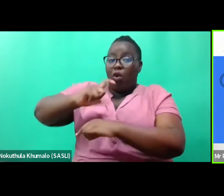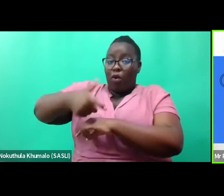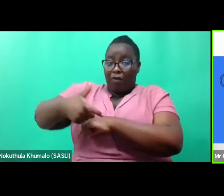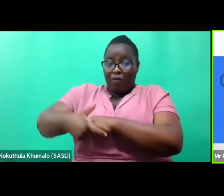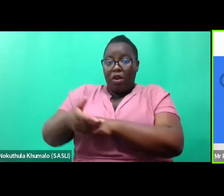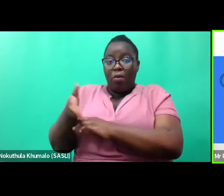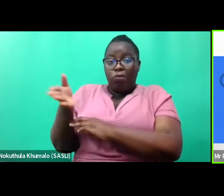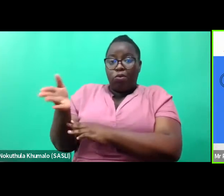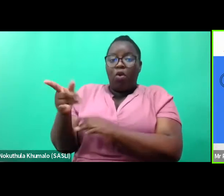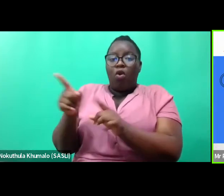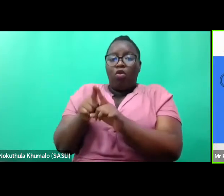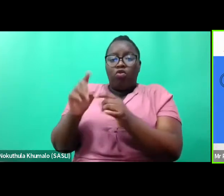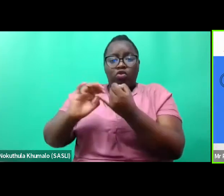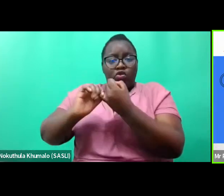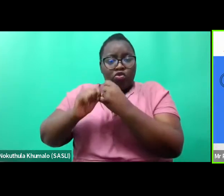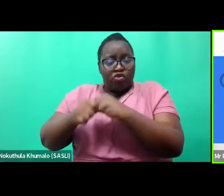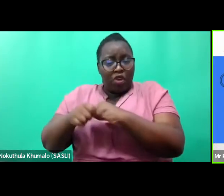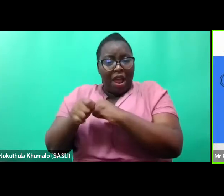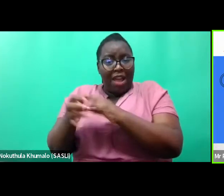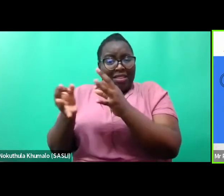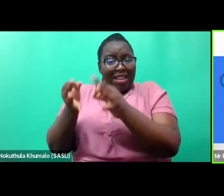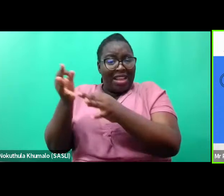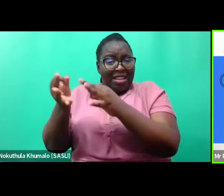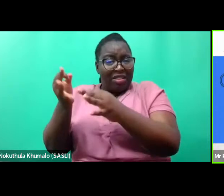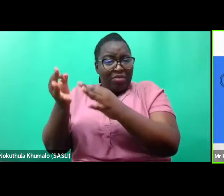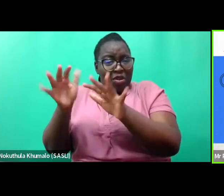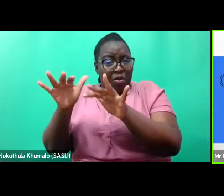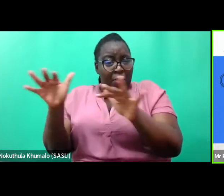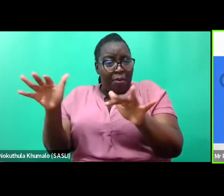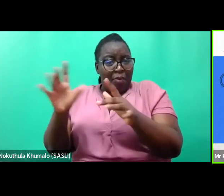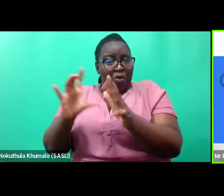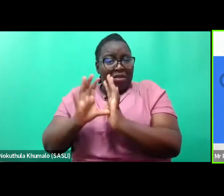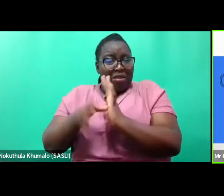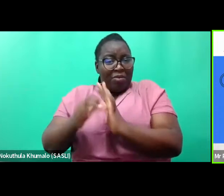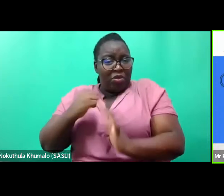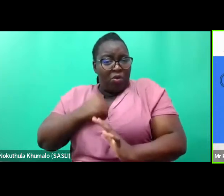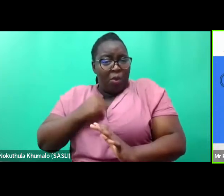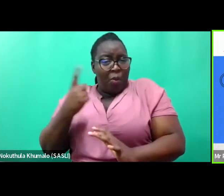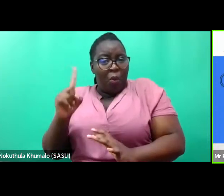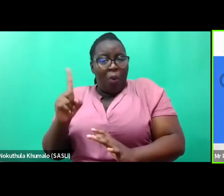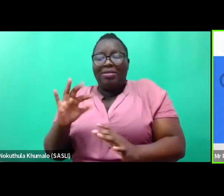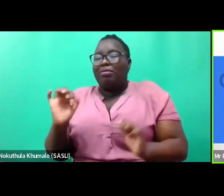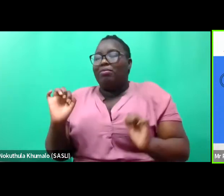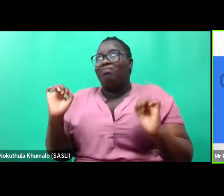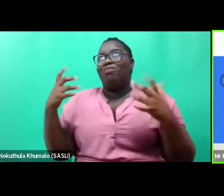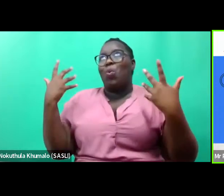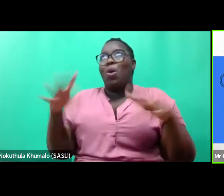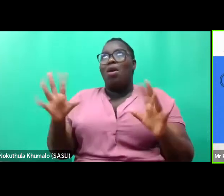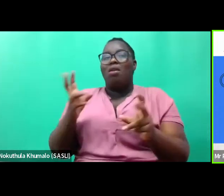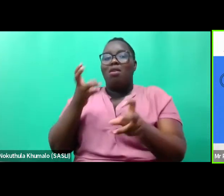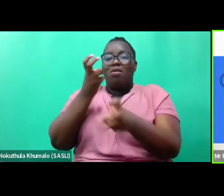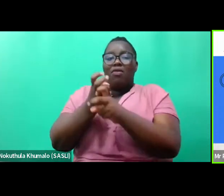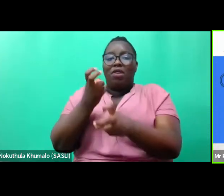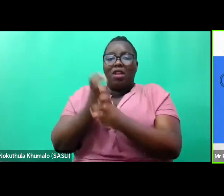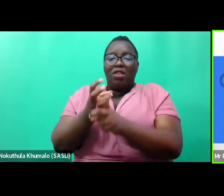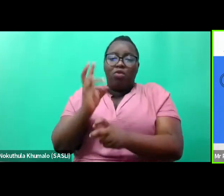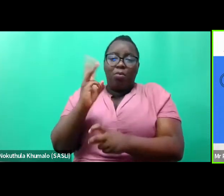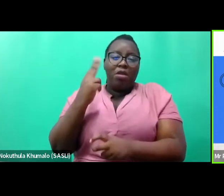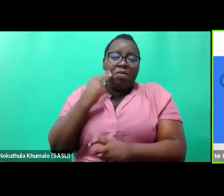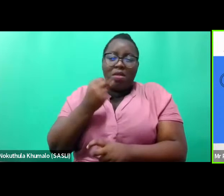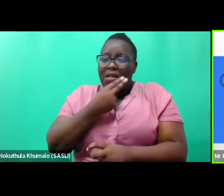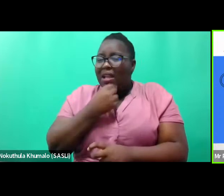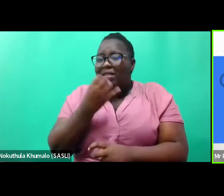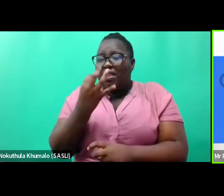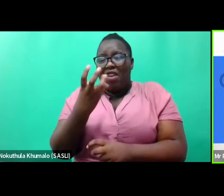explain to people what my disability was very difficult. It would have been nice if I had another person there, or if I had someone who